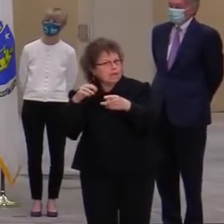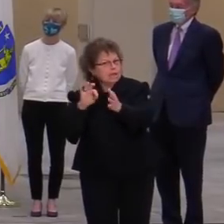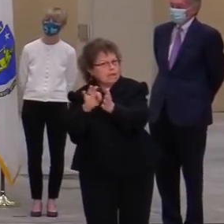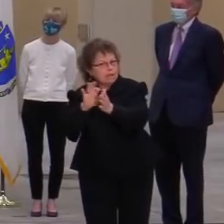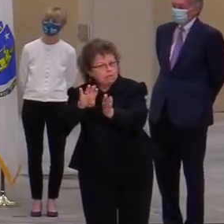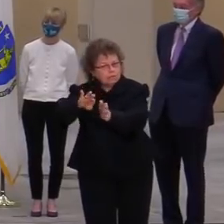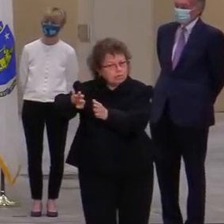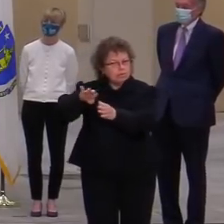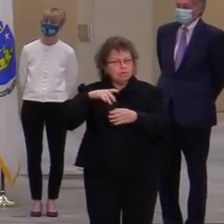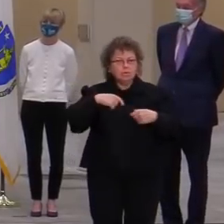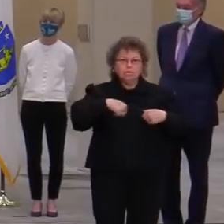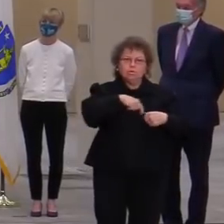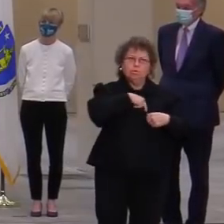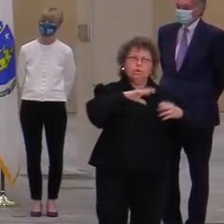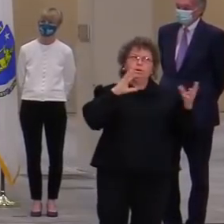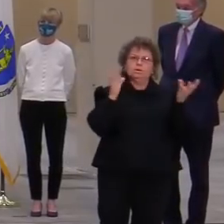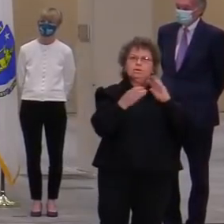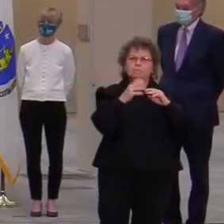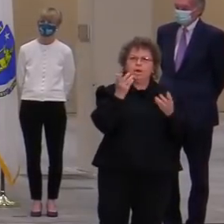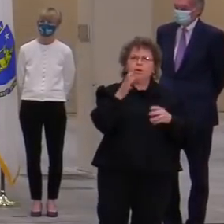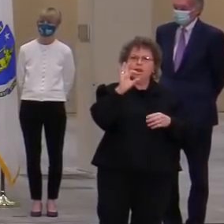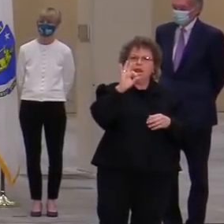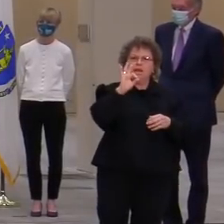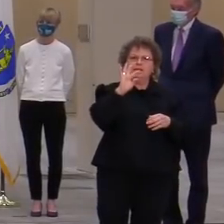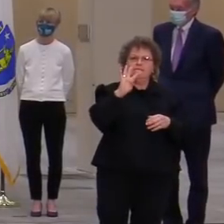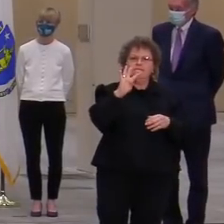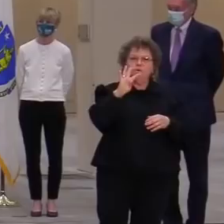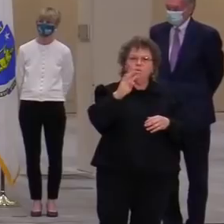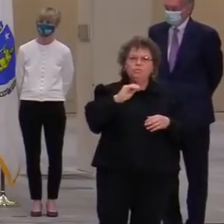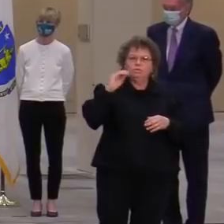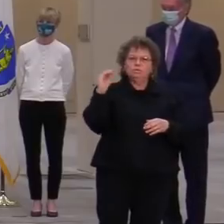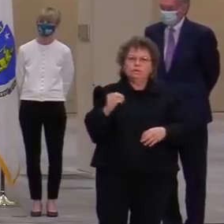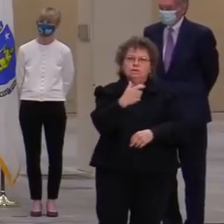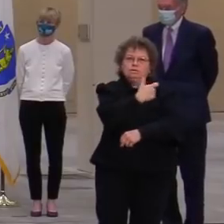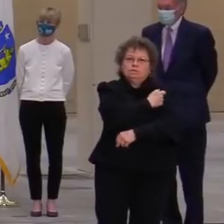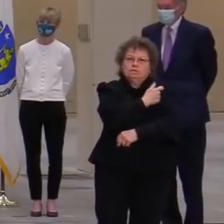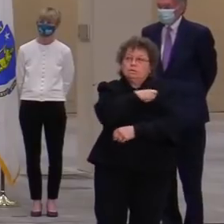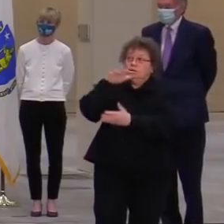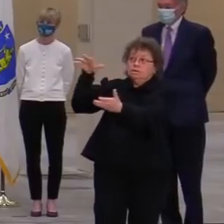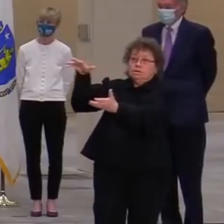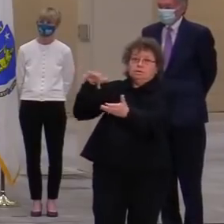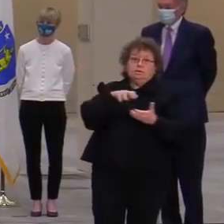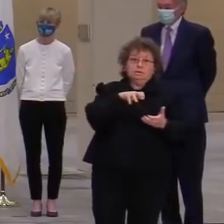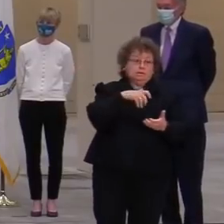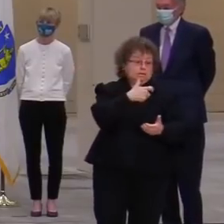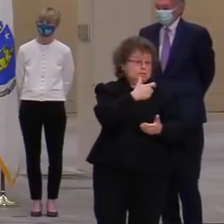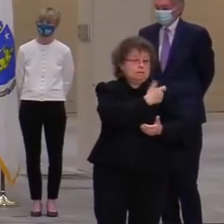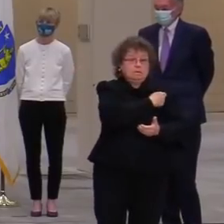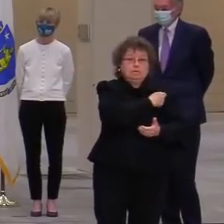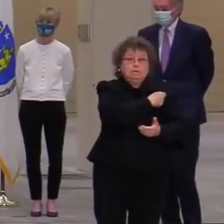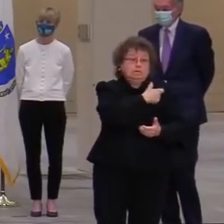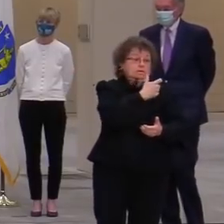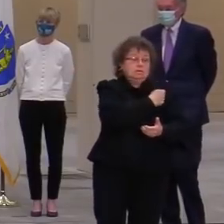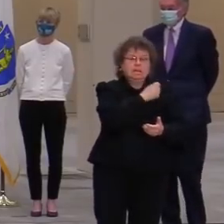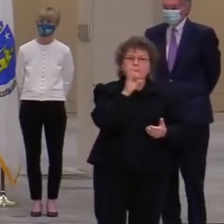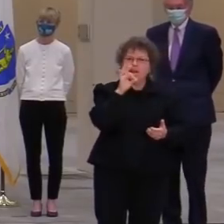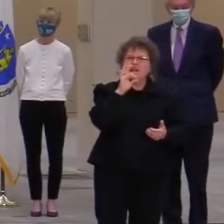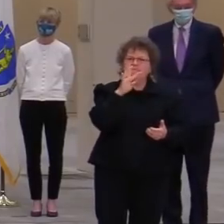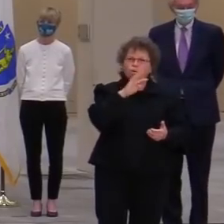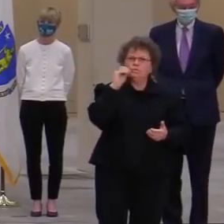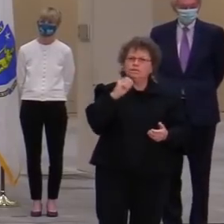about a 94% administration rate. The doses we get end up in somebody's arm in a really short period of time.